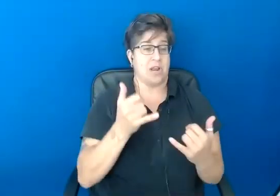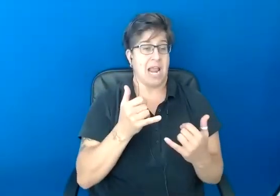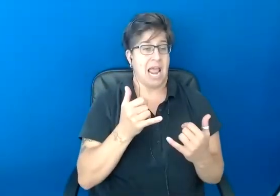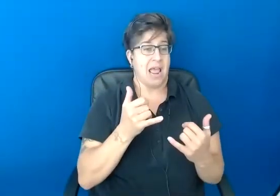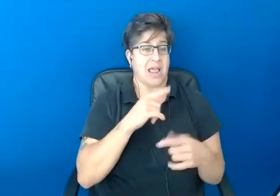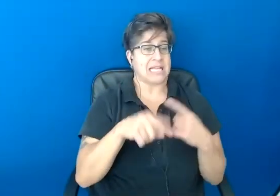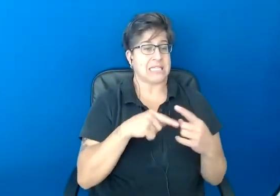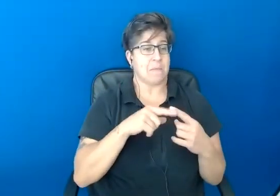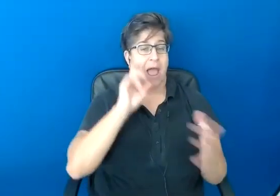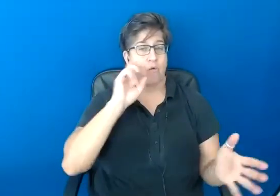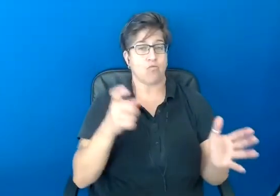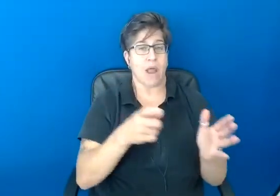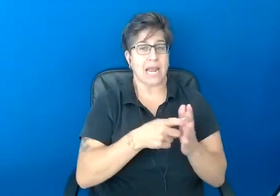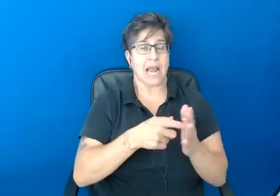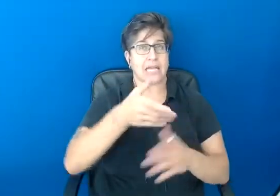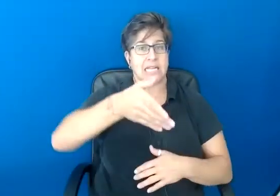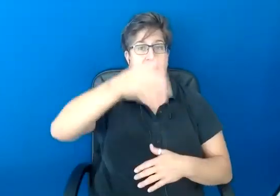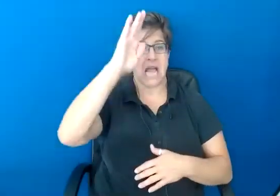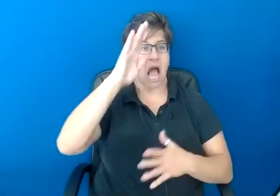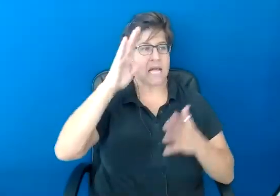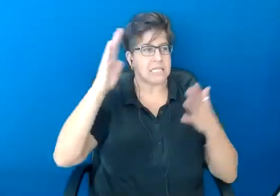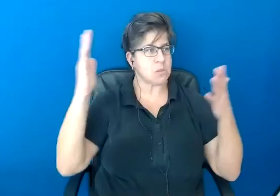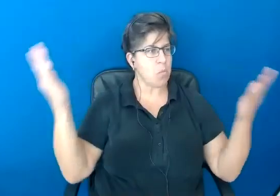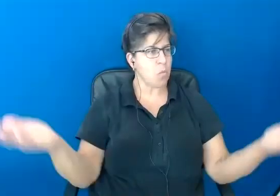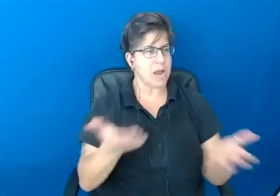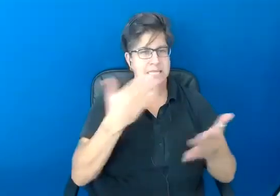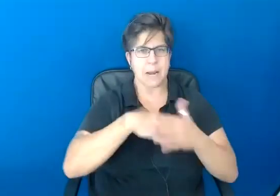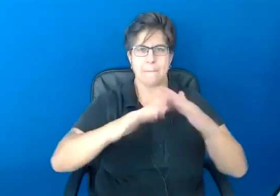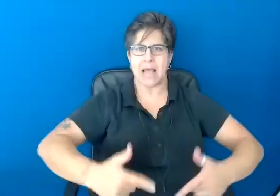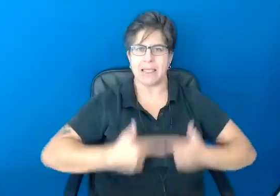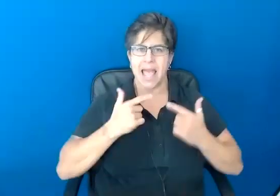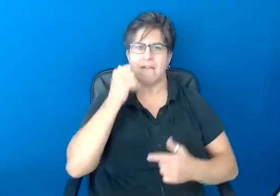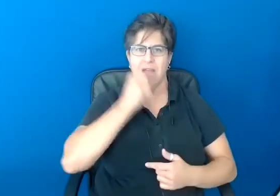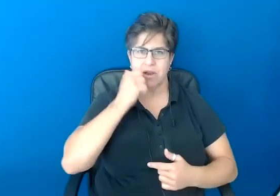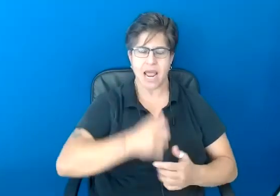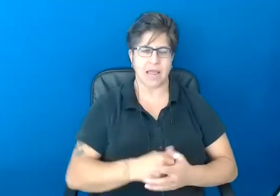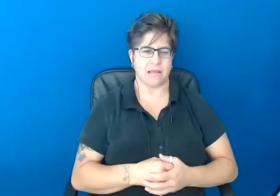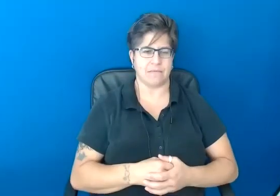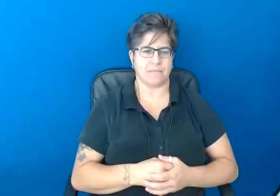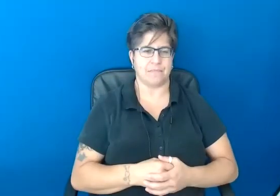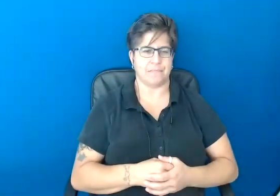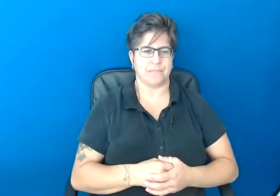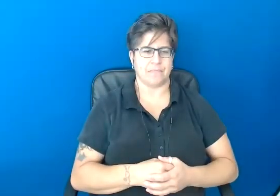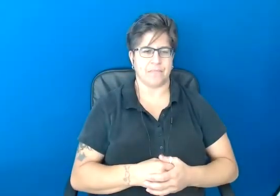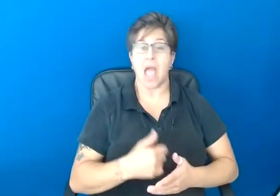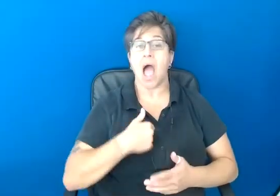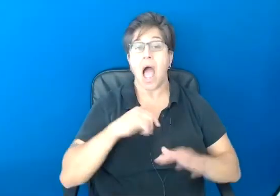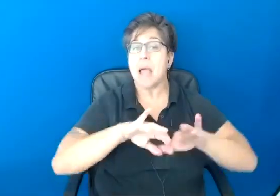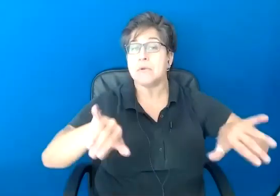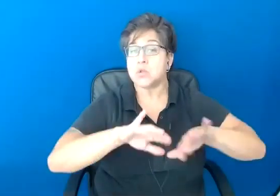a swimmer. I'm not a walker, but the pools have been closed. And so walking, it's opened up a whole new world for me. You think